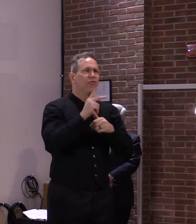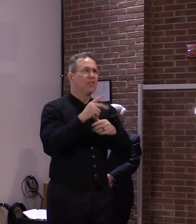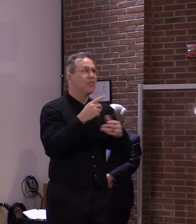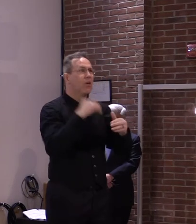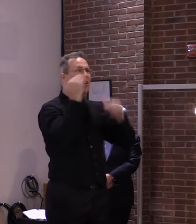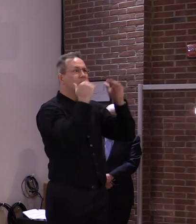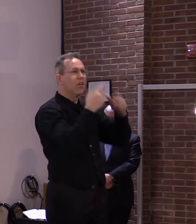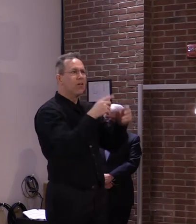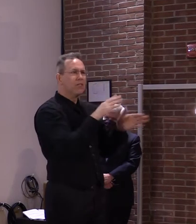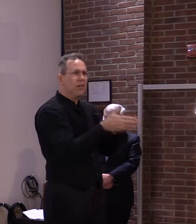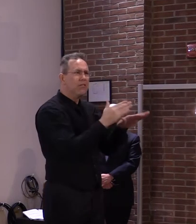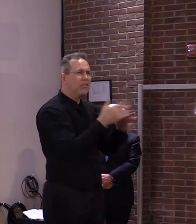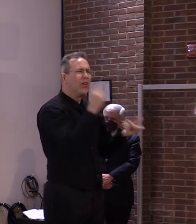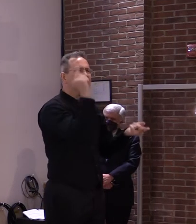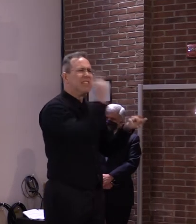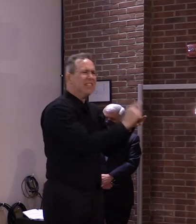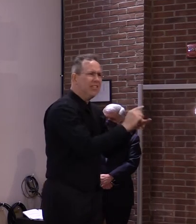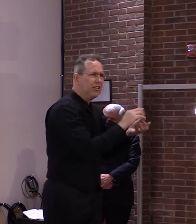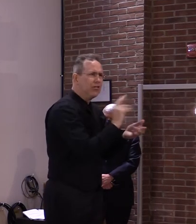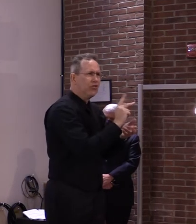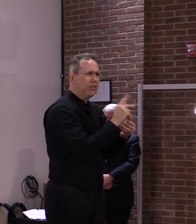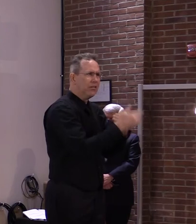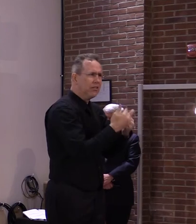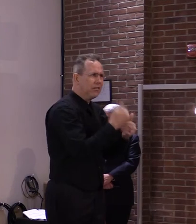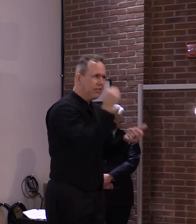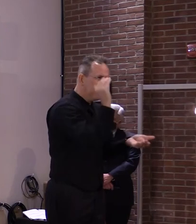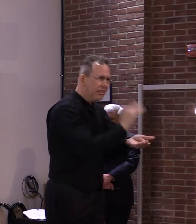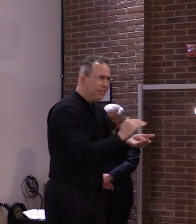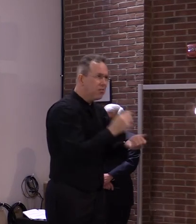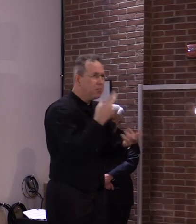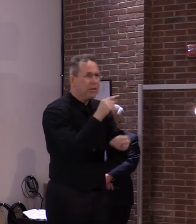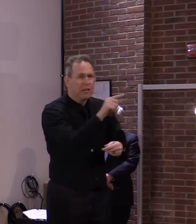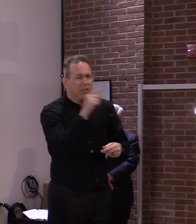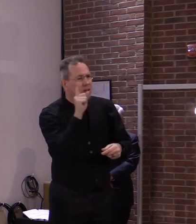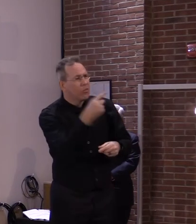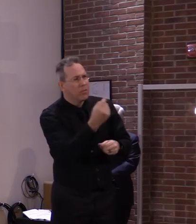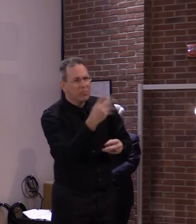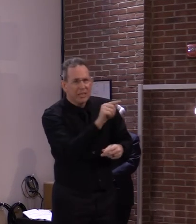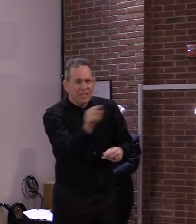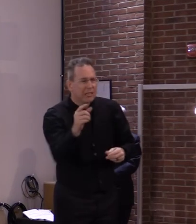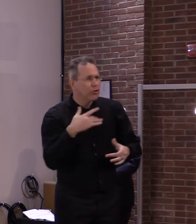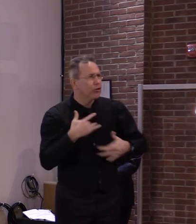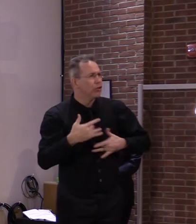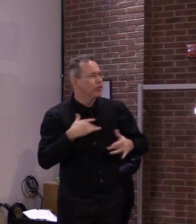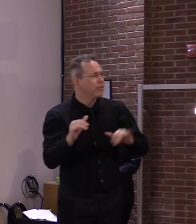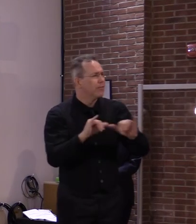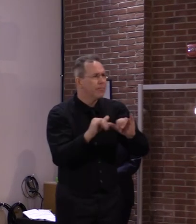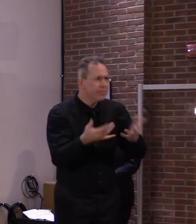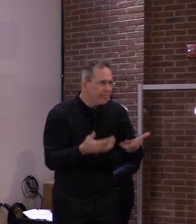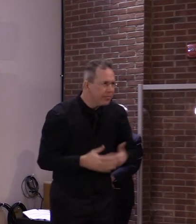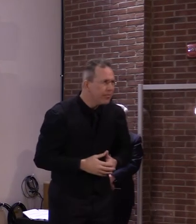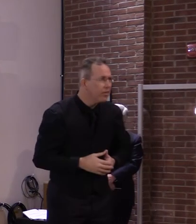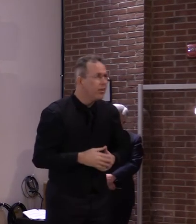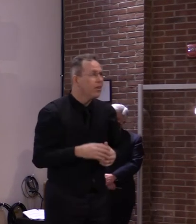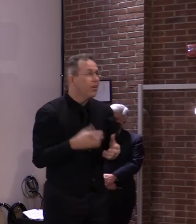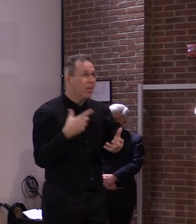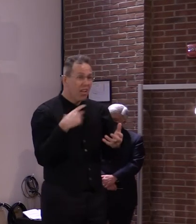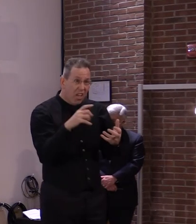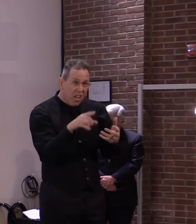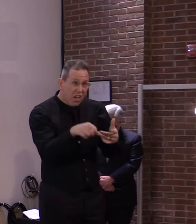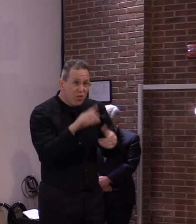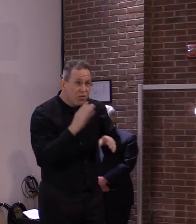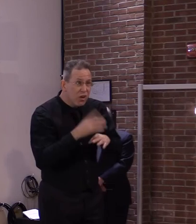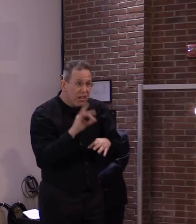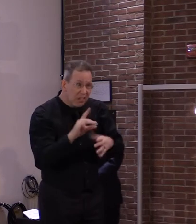implied rather abundant so we would be actually jumping a lot of people in that category